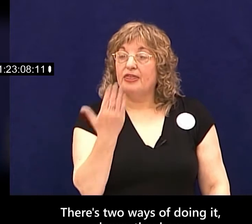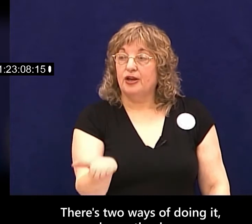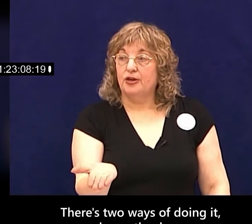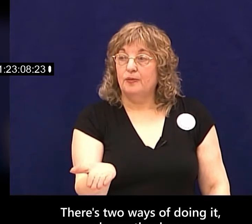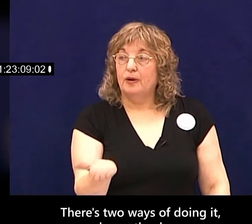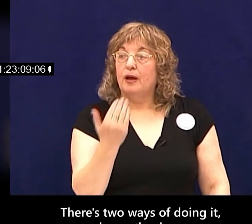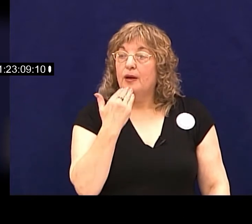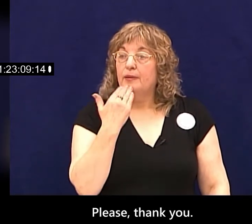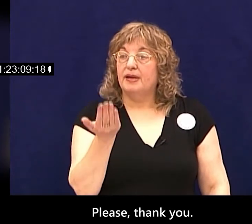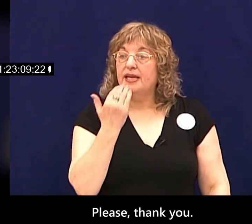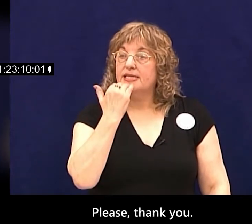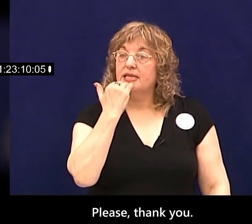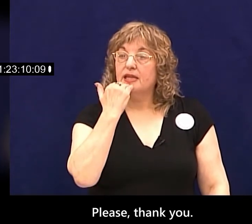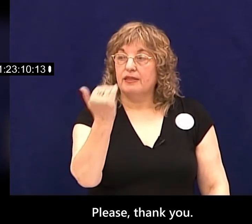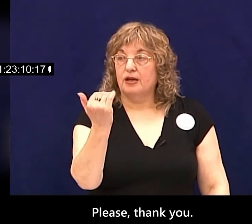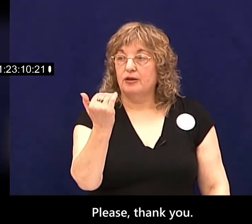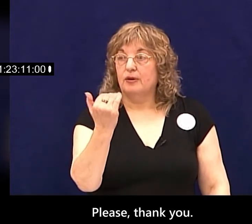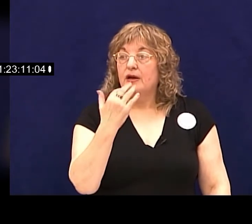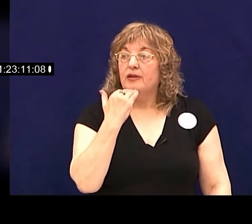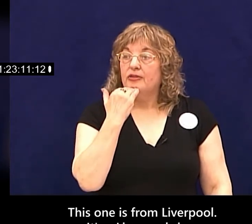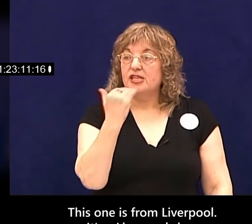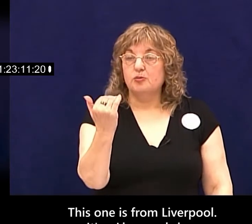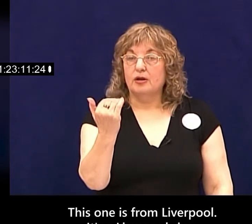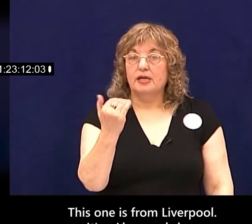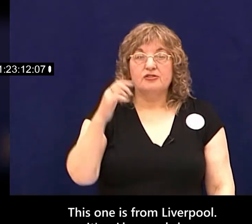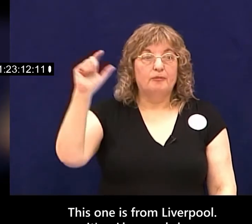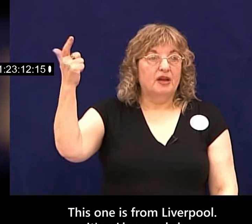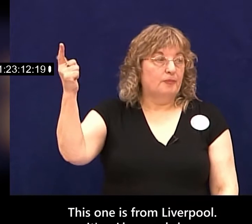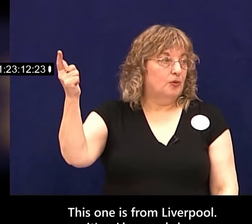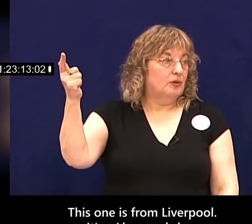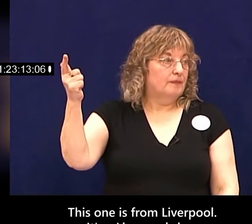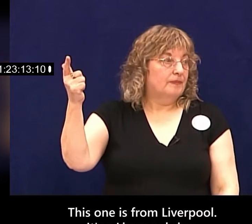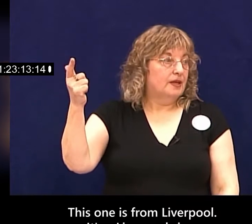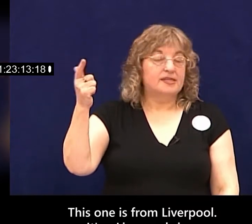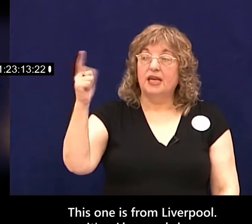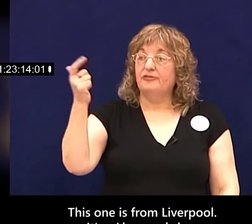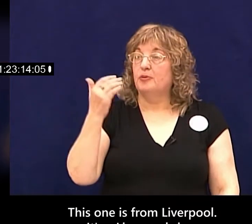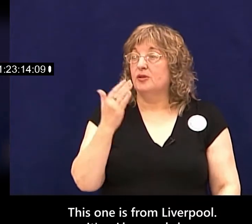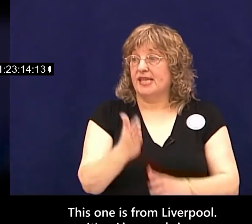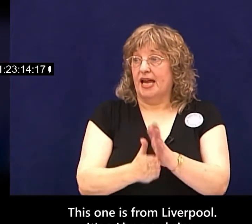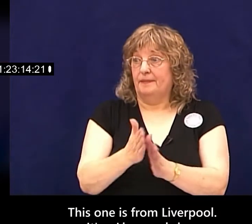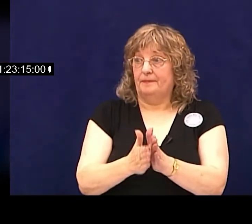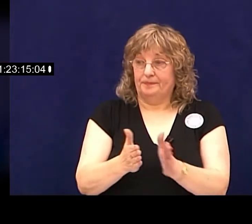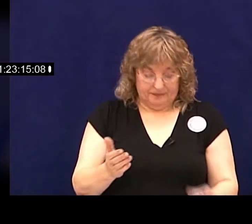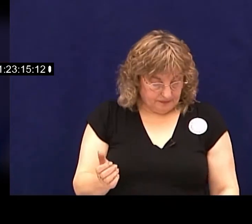thank you. Please, thank you. This one is from Liverpool. It's a Liverpool sign.